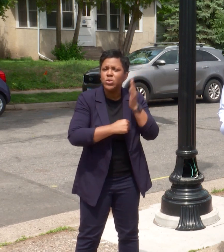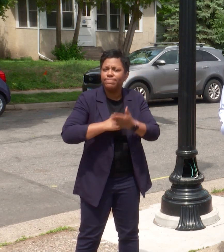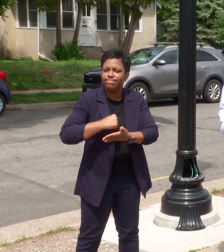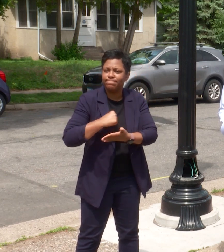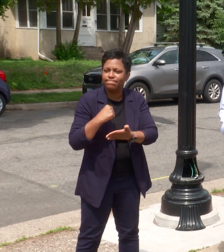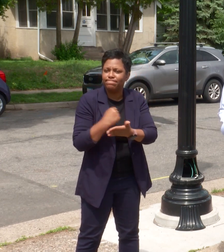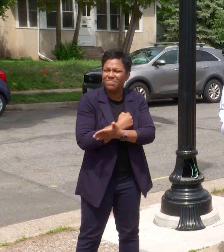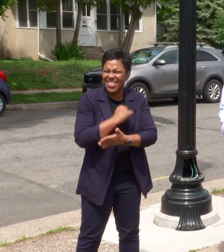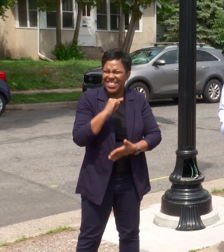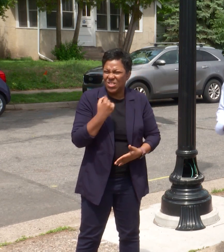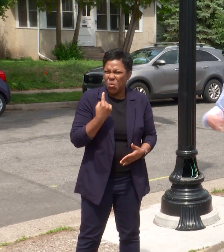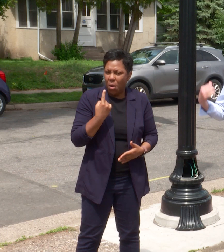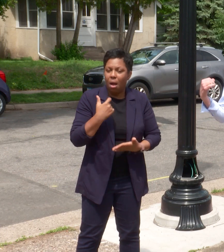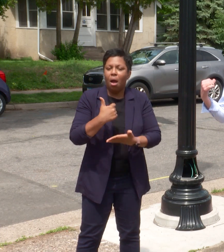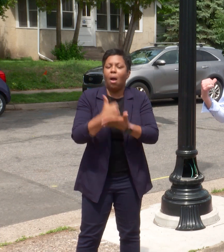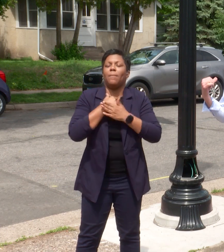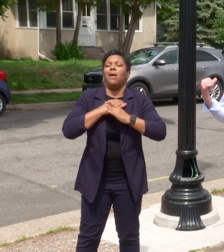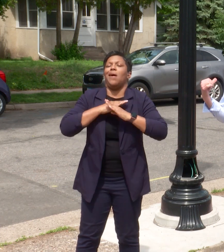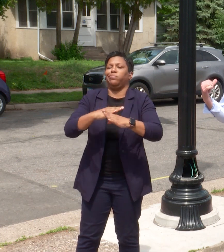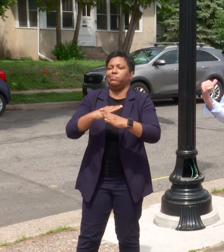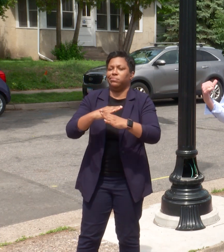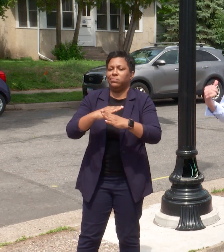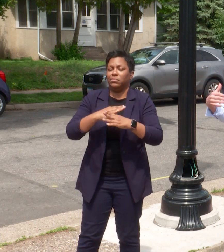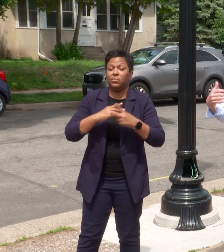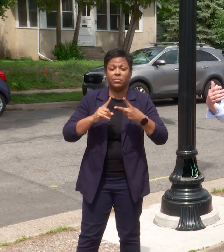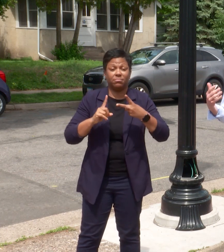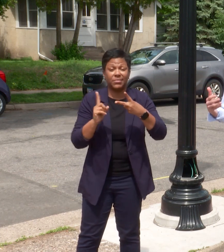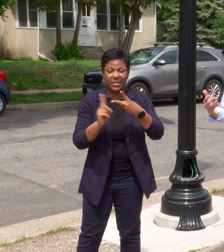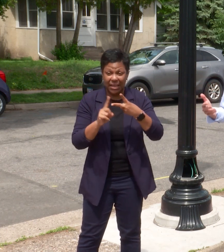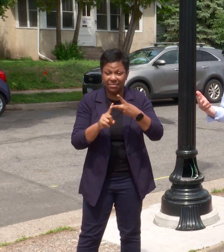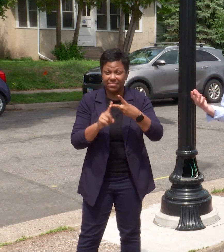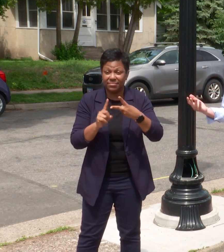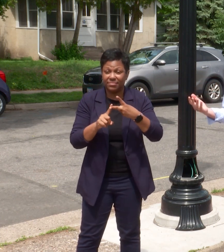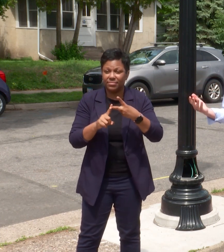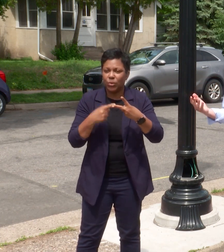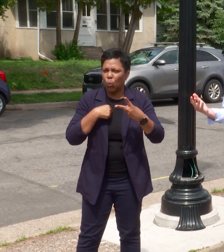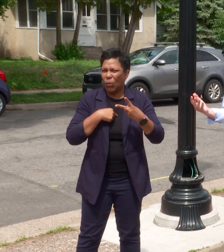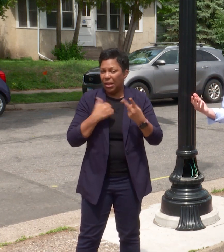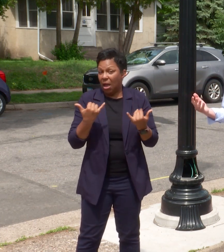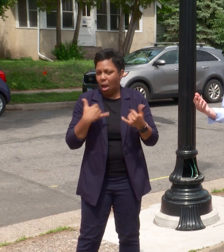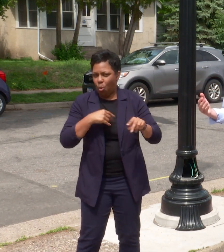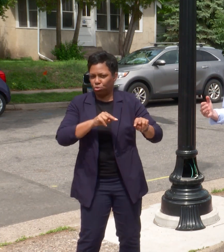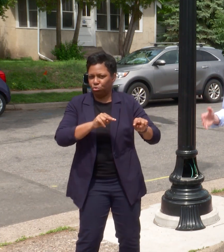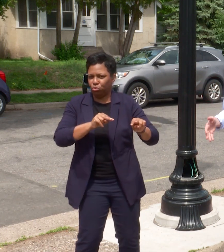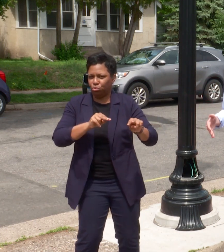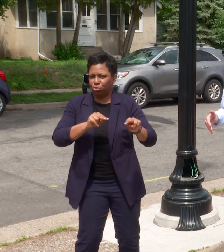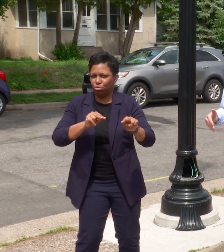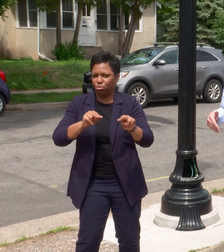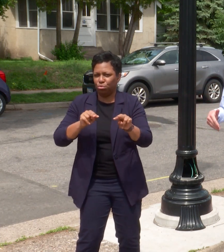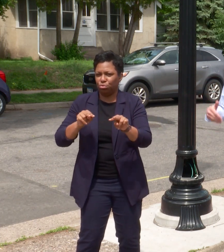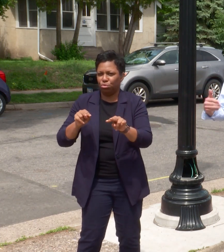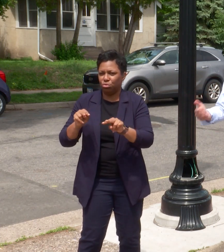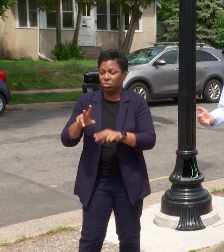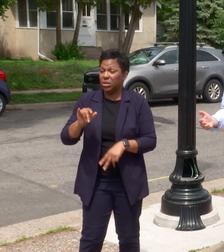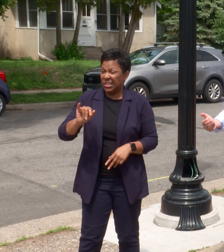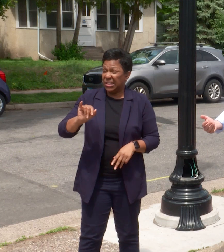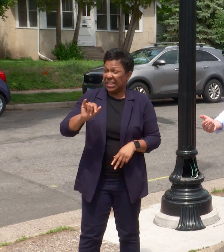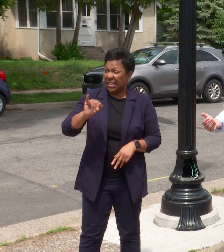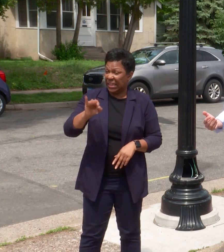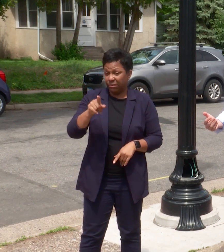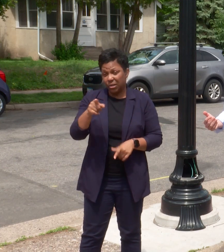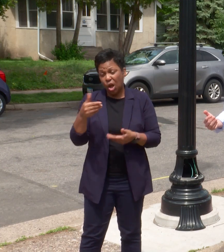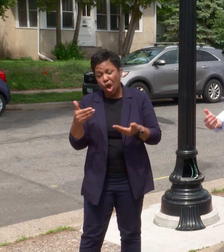watching. And if you're breaking into our light posts, there will be consequences. So again, there's a